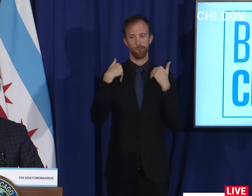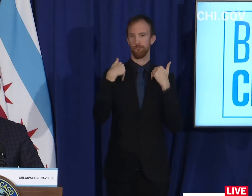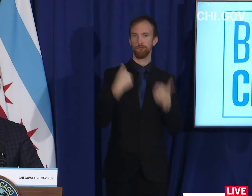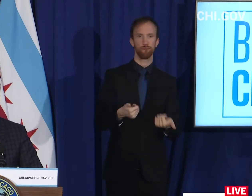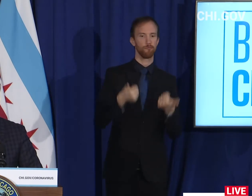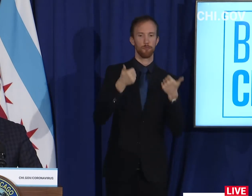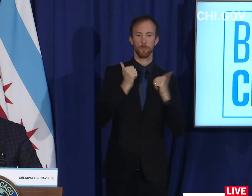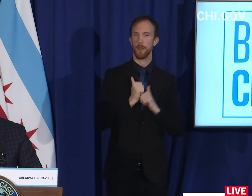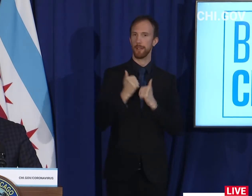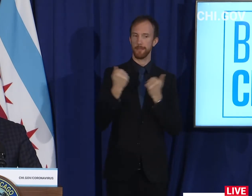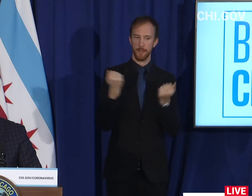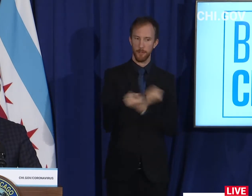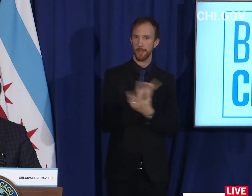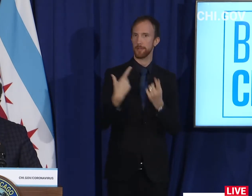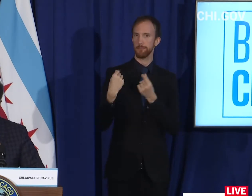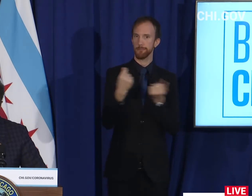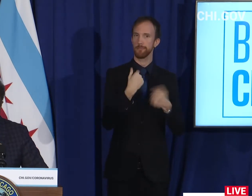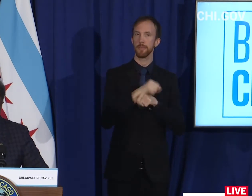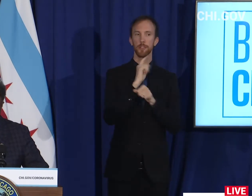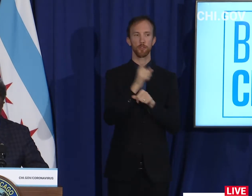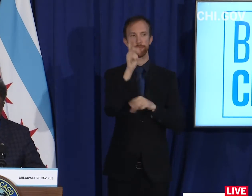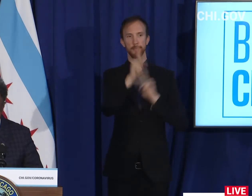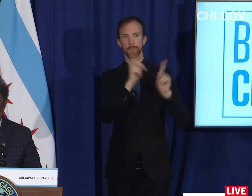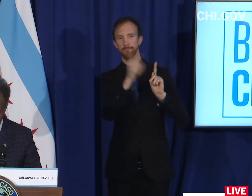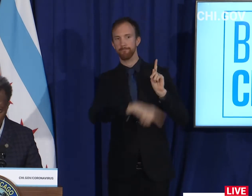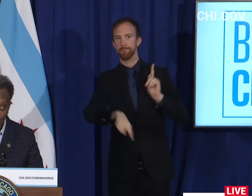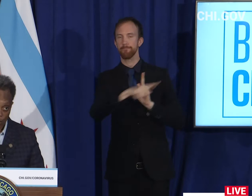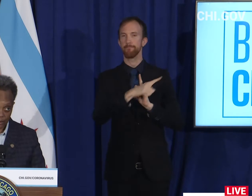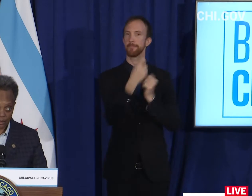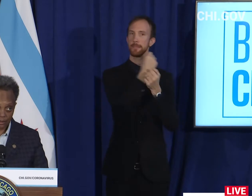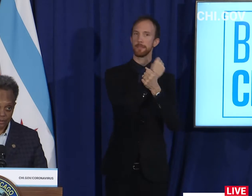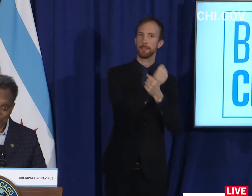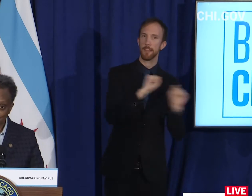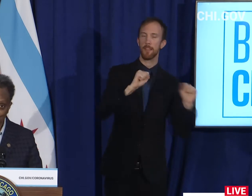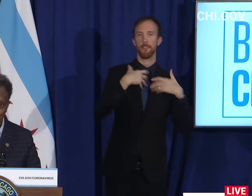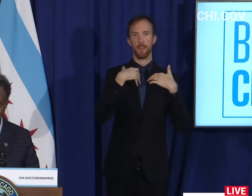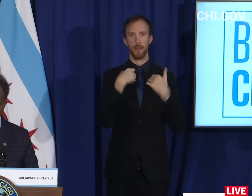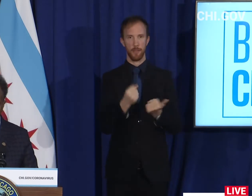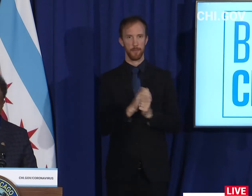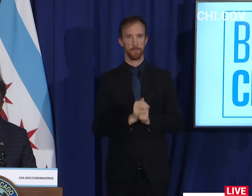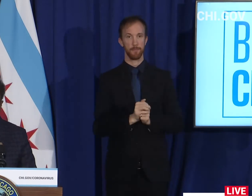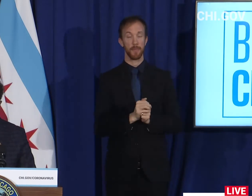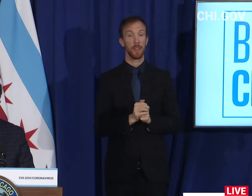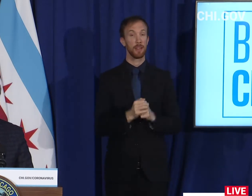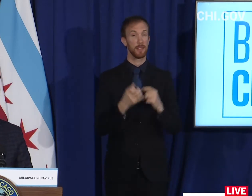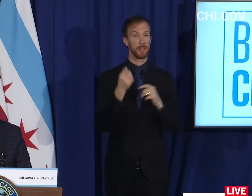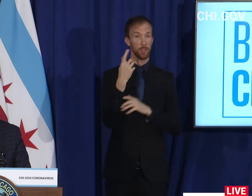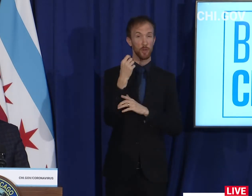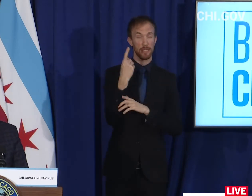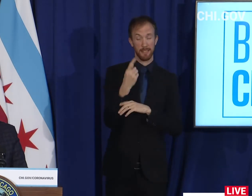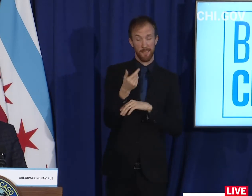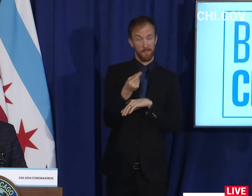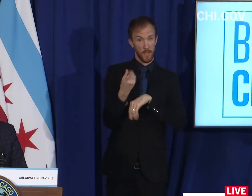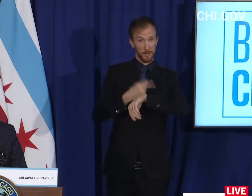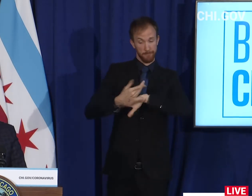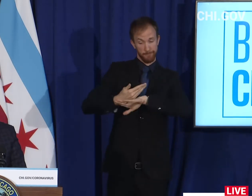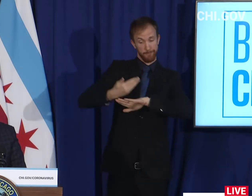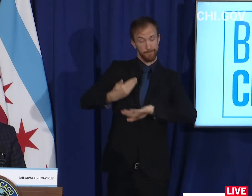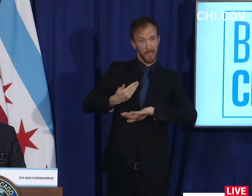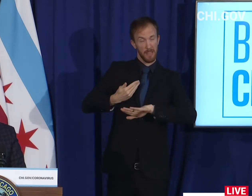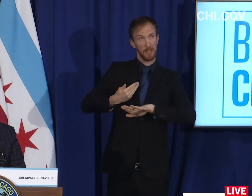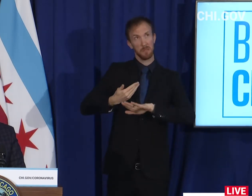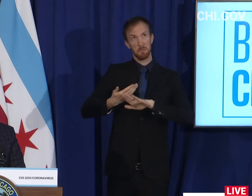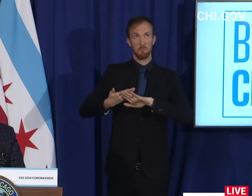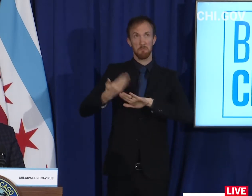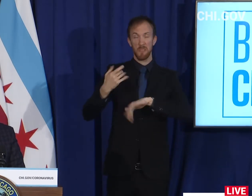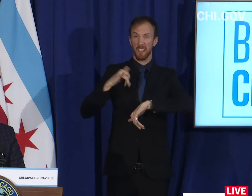our residents safe and healthy. At that point, just a few days ago, our average daily rates of